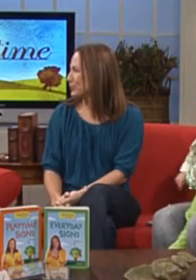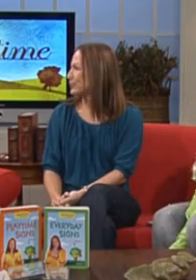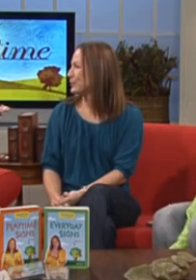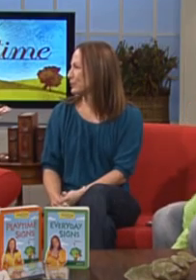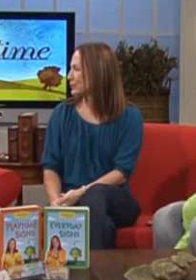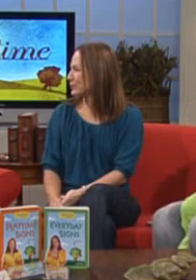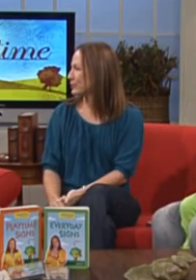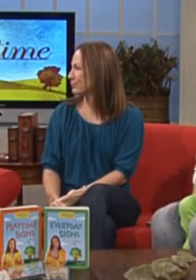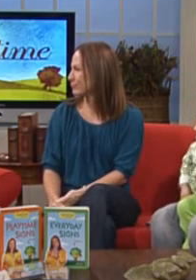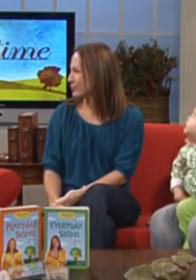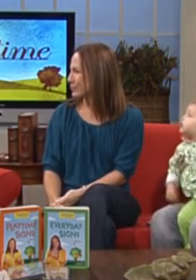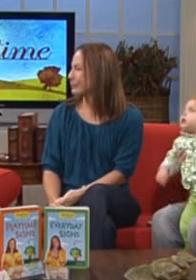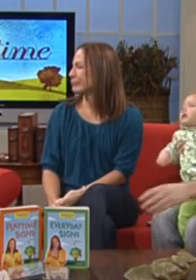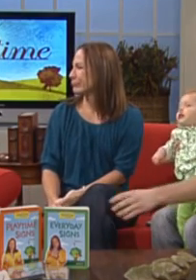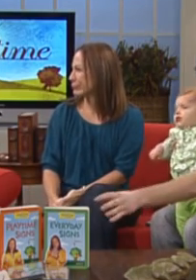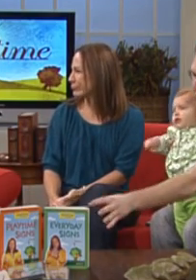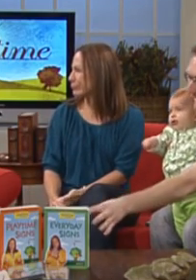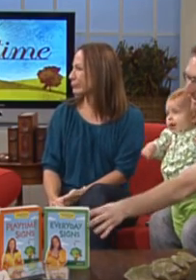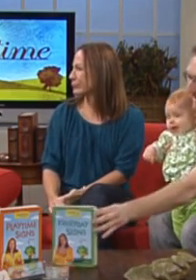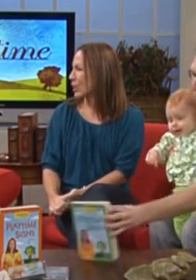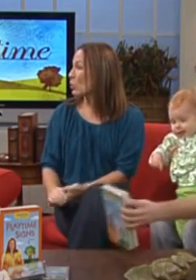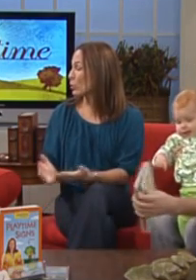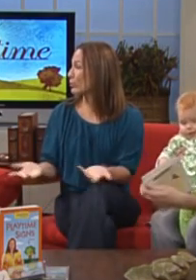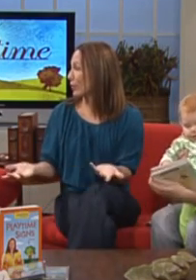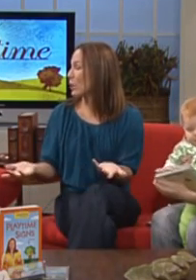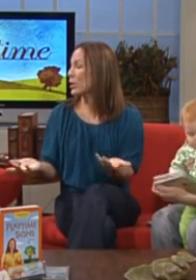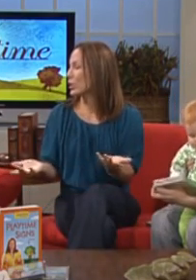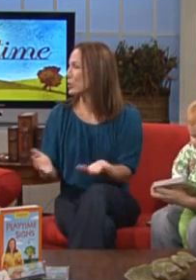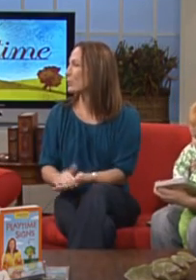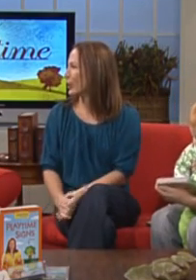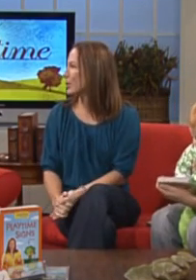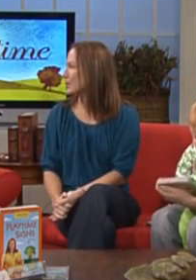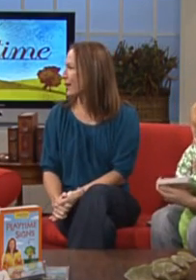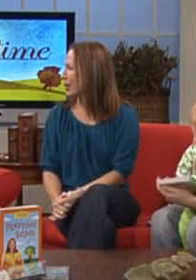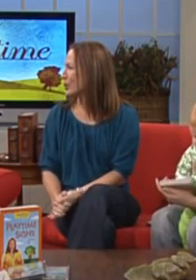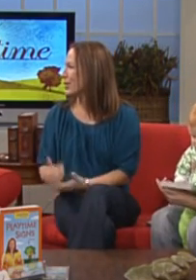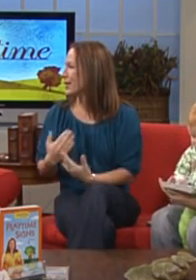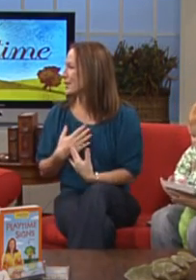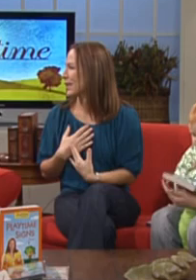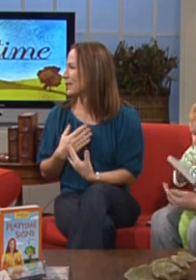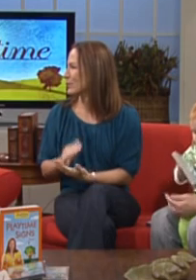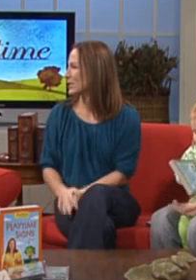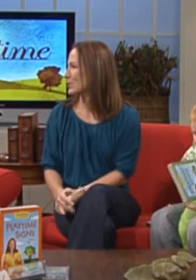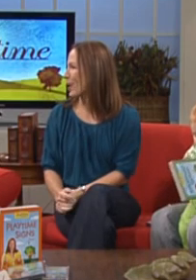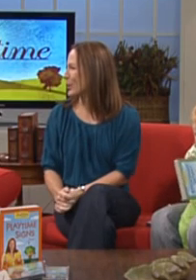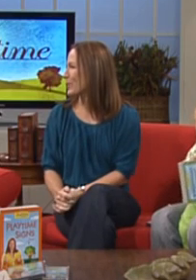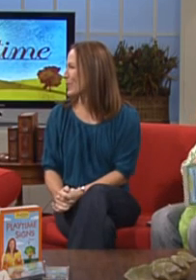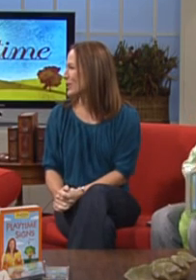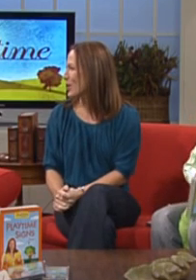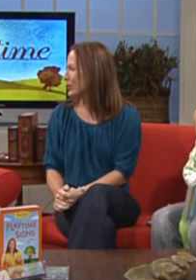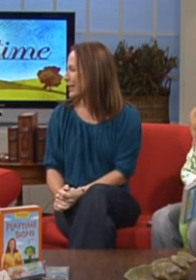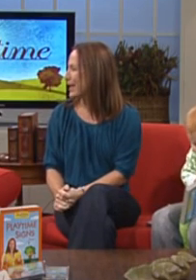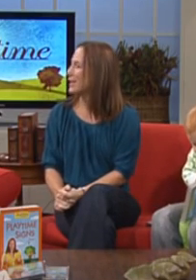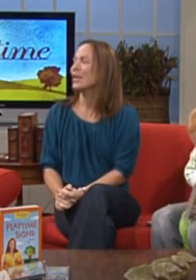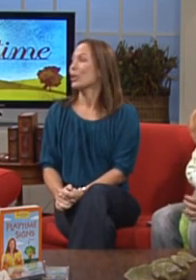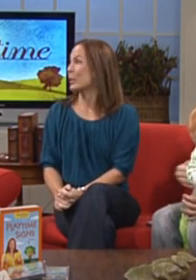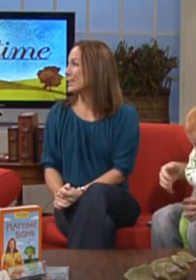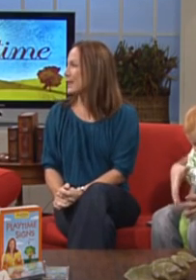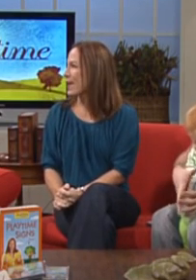it's wonderful. And for the whole family to be able to know sign language, what a gift. And we use American Sign Language. Like I said, it was inspired by my daughter, Leah, who is deaf,